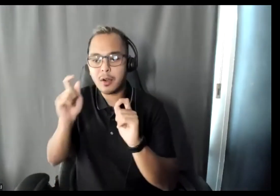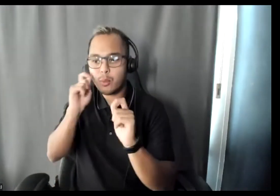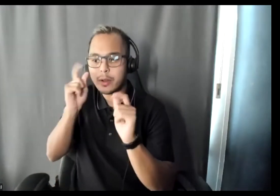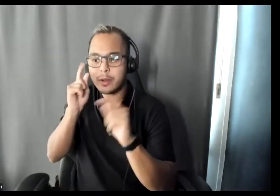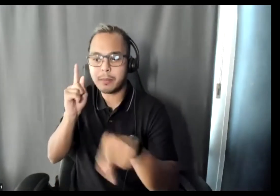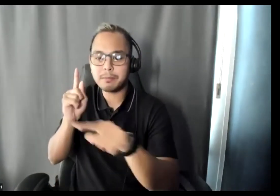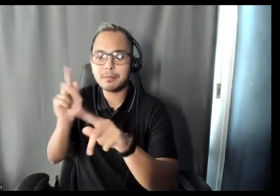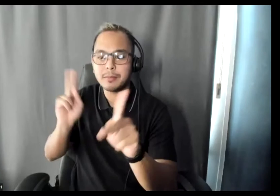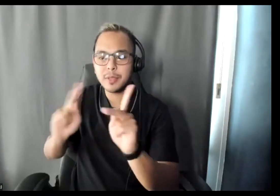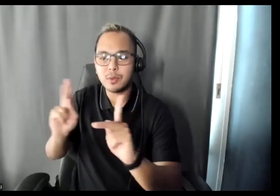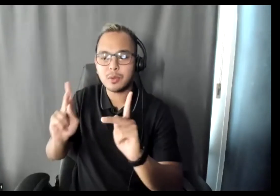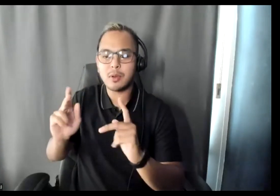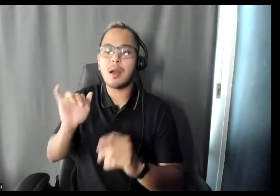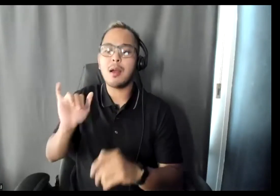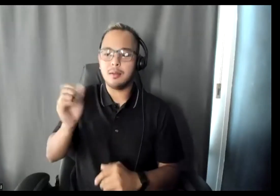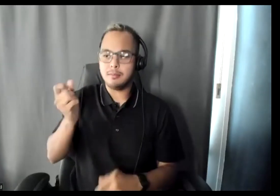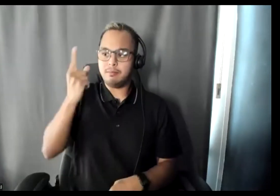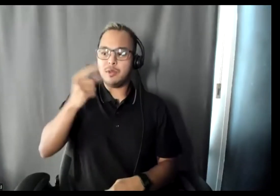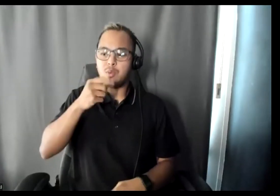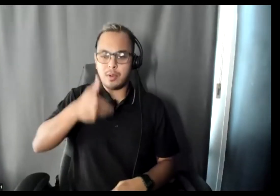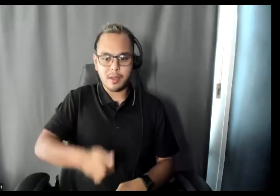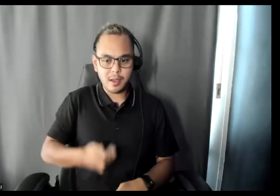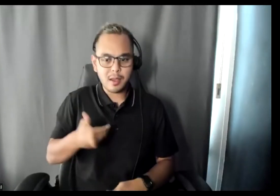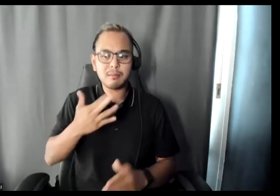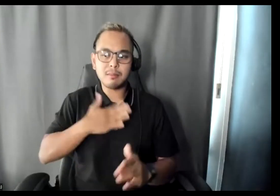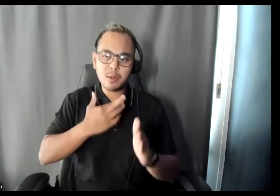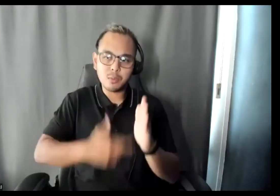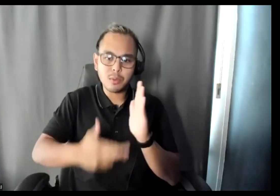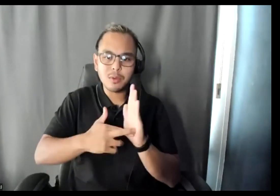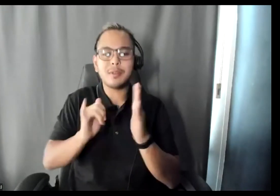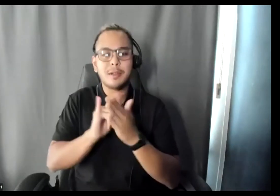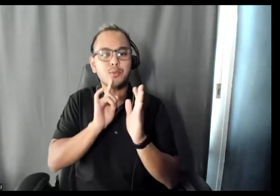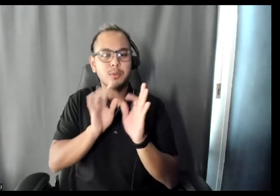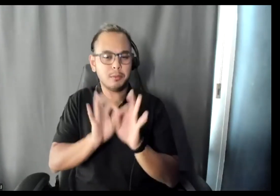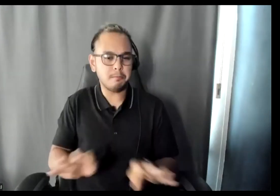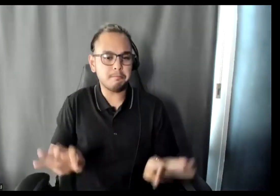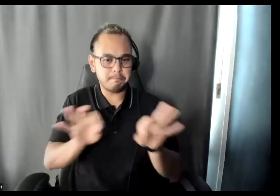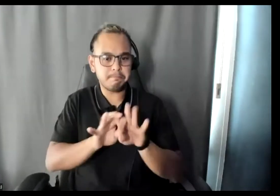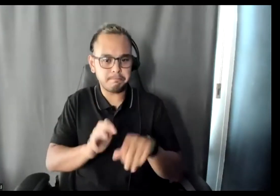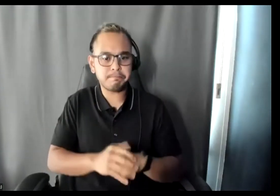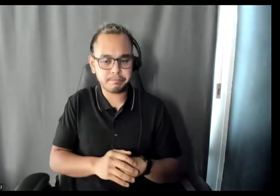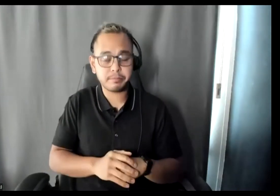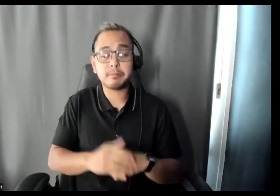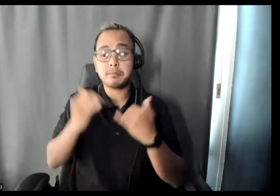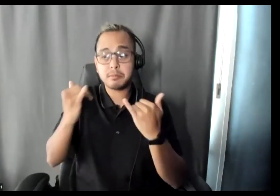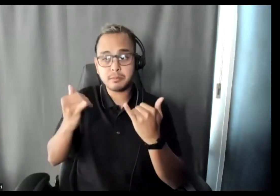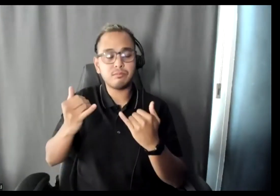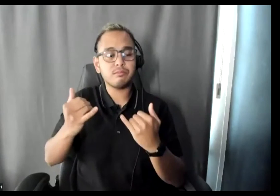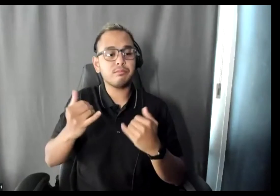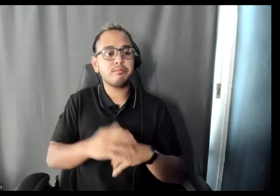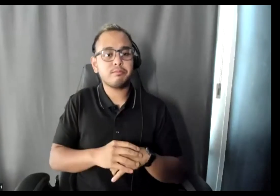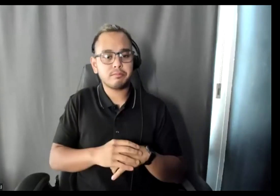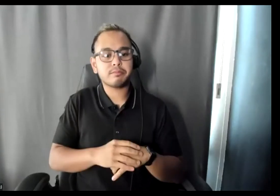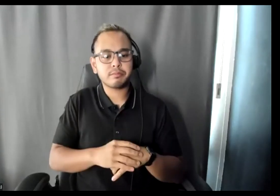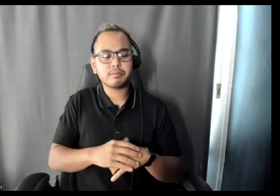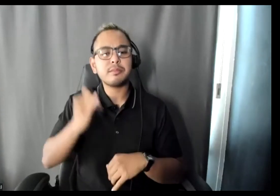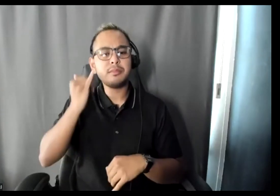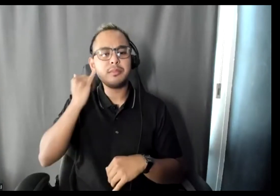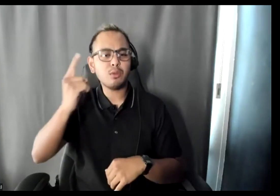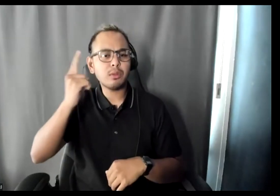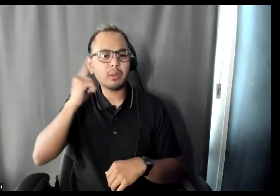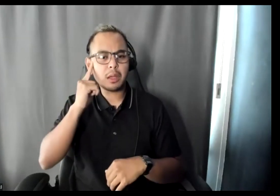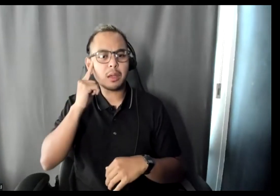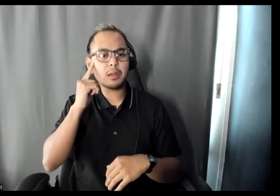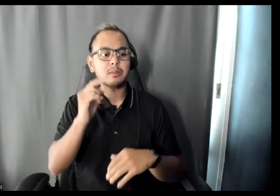this connects to who they are and what they are is so important. We want to say, listen, at this point in time, if you think that housing